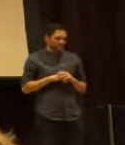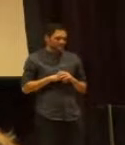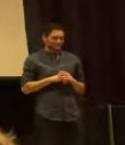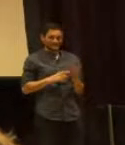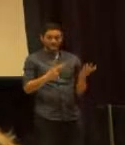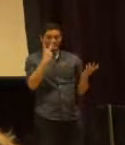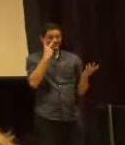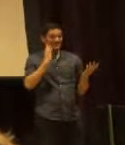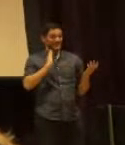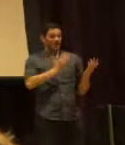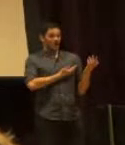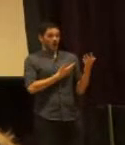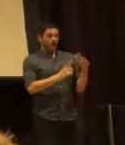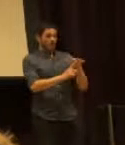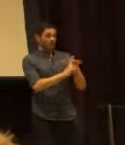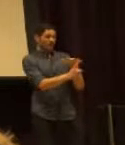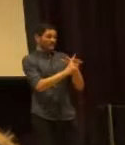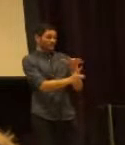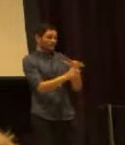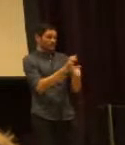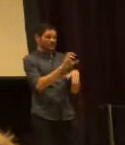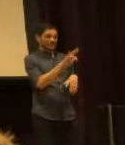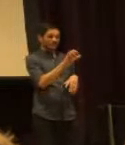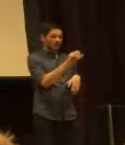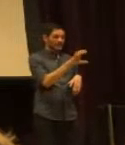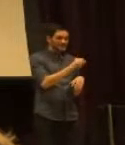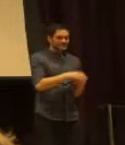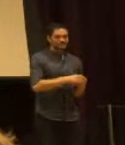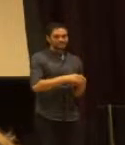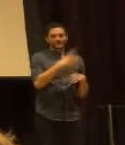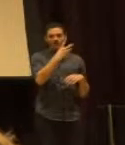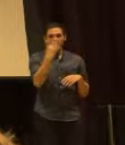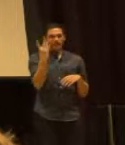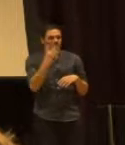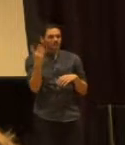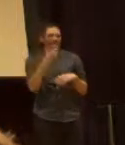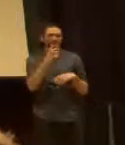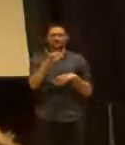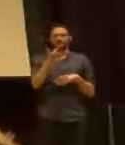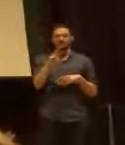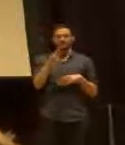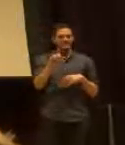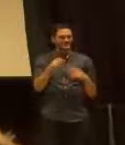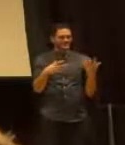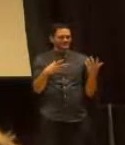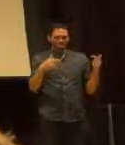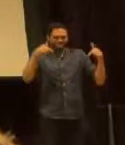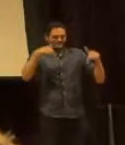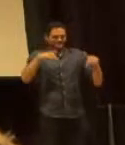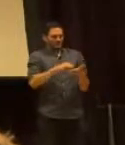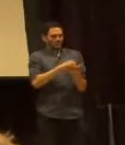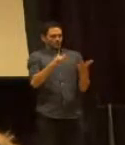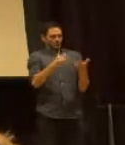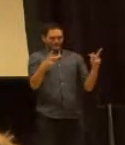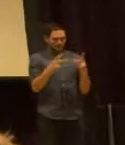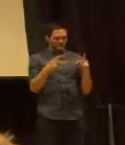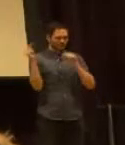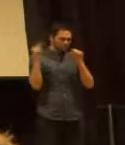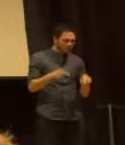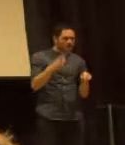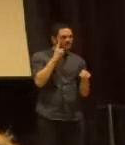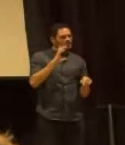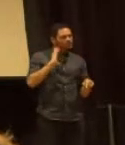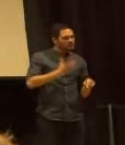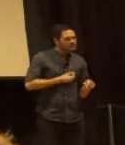crisis, look at our migrant crisis. New York is the place where people come, and the Safe Haven for Trans Youth and Families Act will ensure that when they